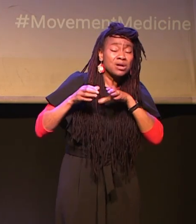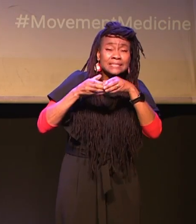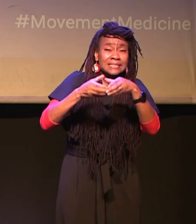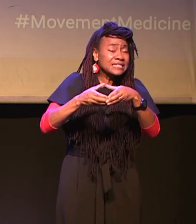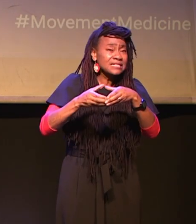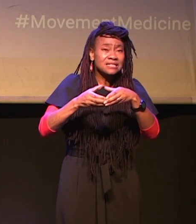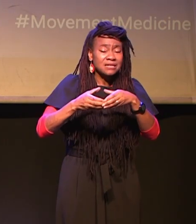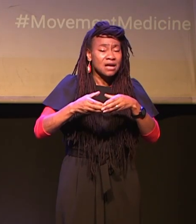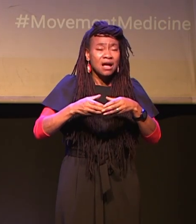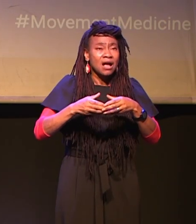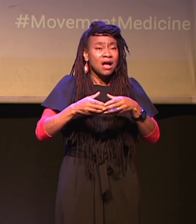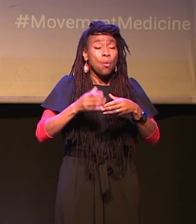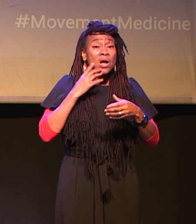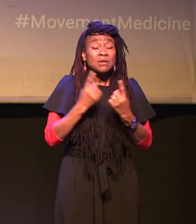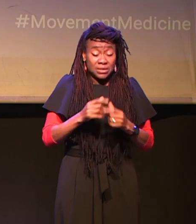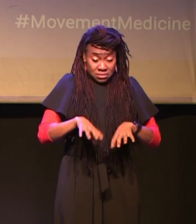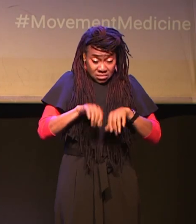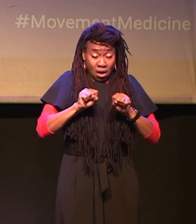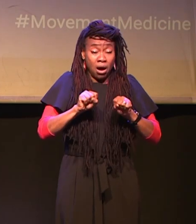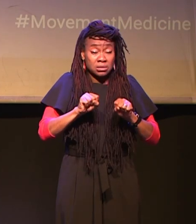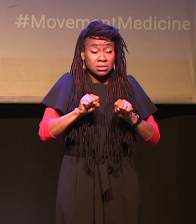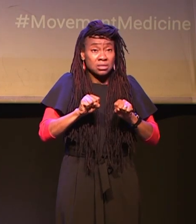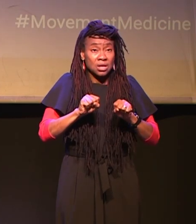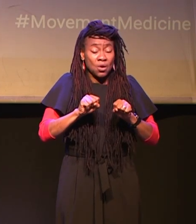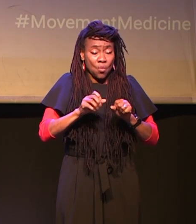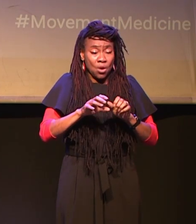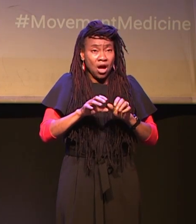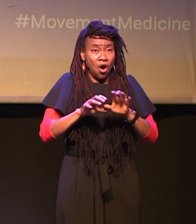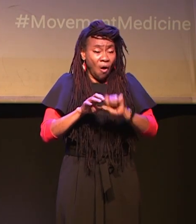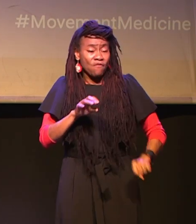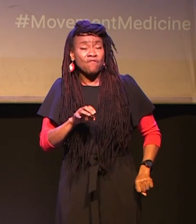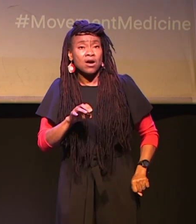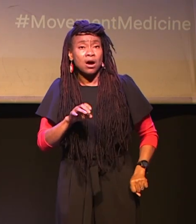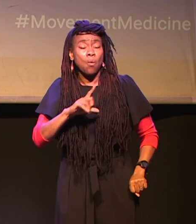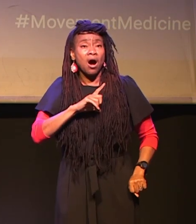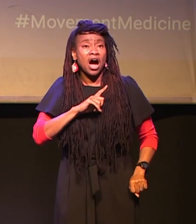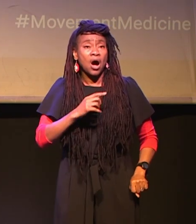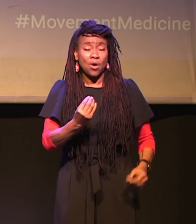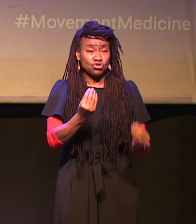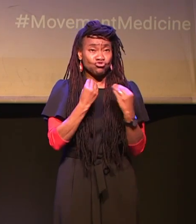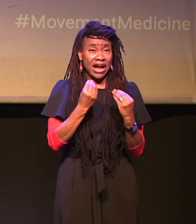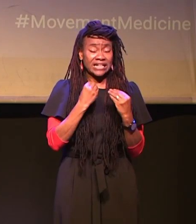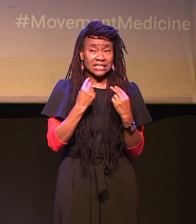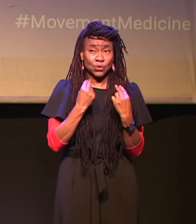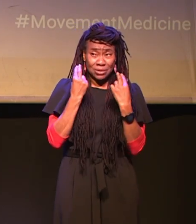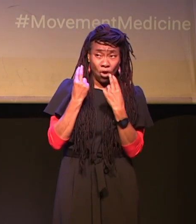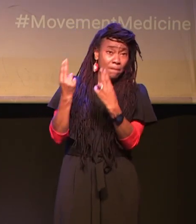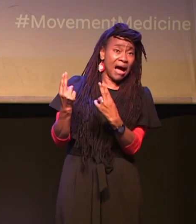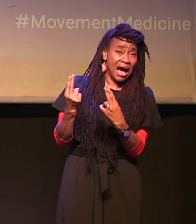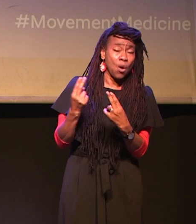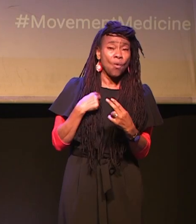cycles. As soon as something starts, we want to take it down, because we're trained in combat, and we're trained in critique, and we're trained in taking